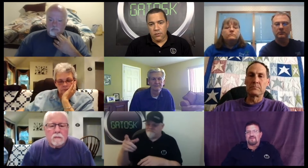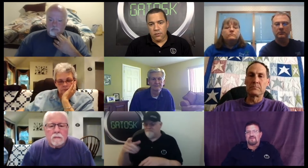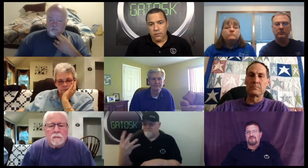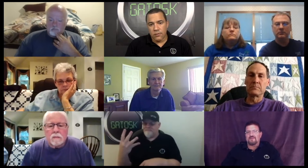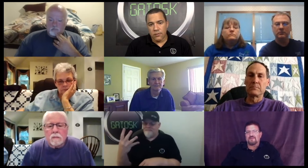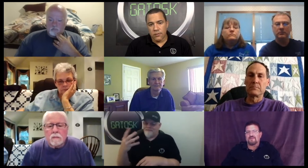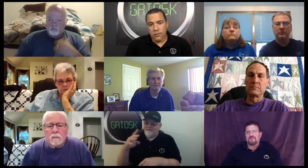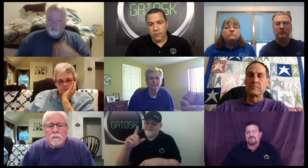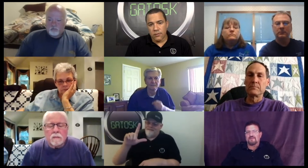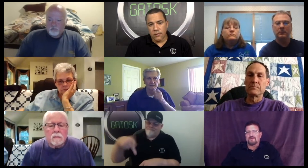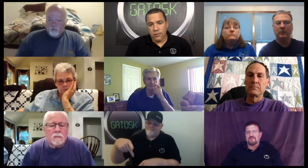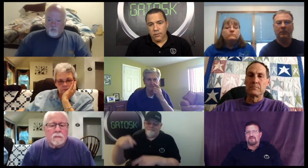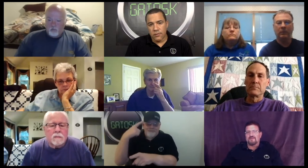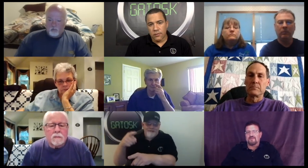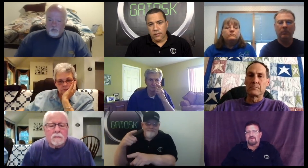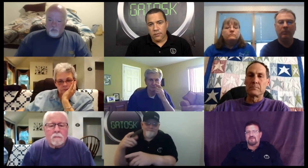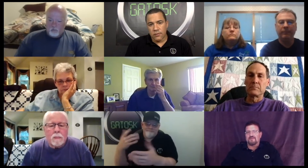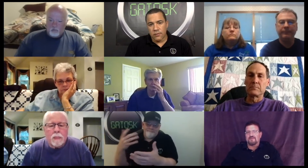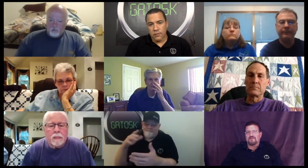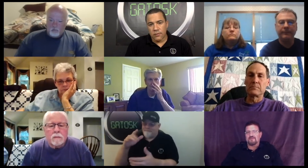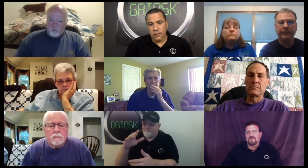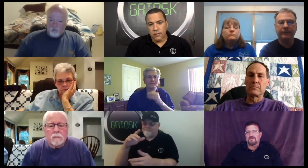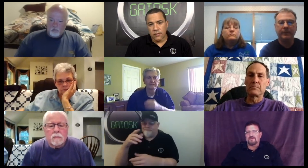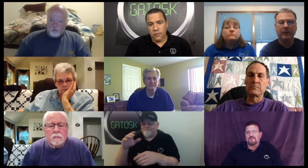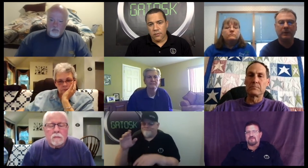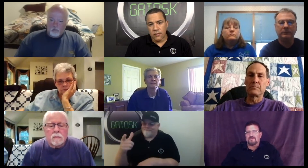for example, we have like 4 LP for